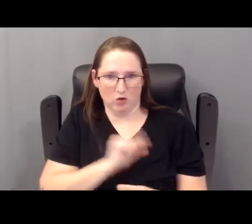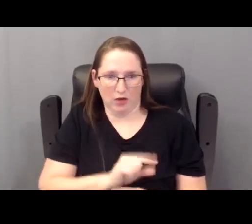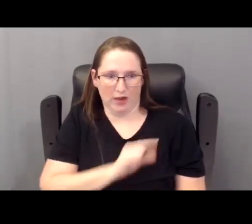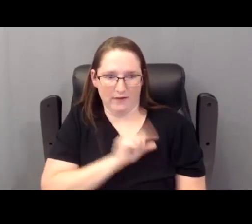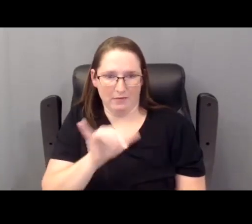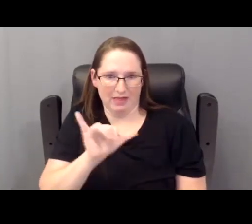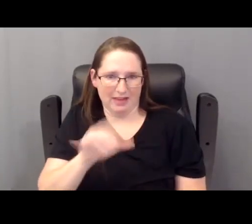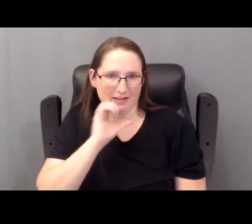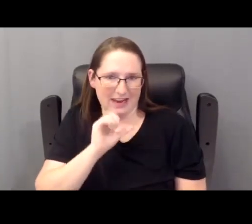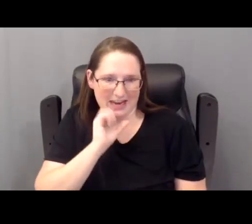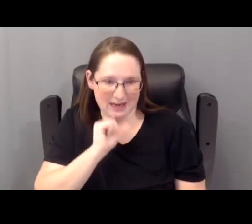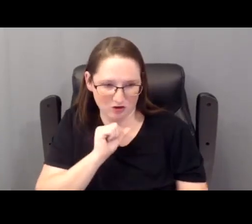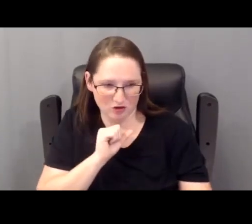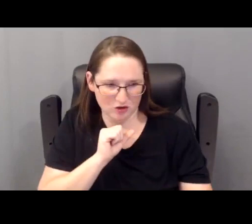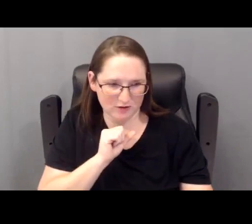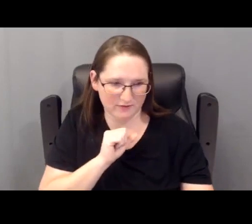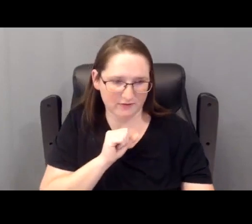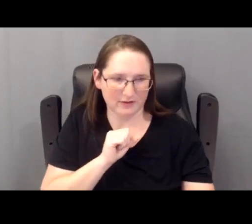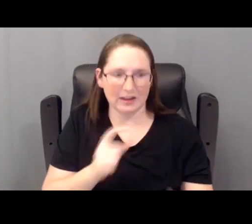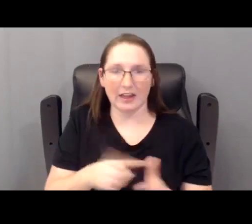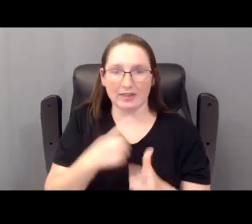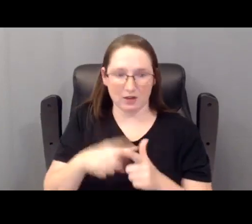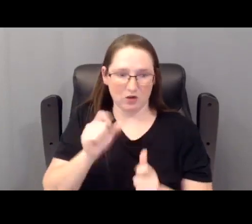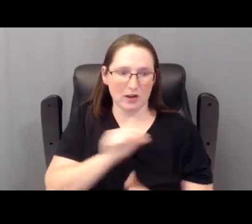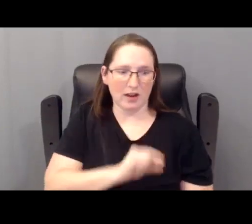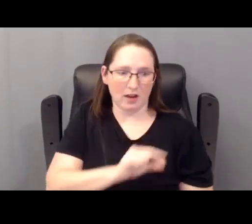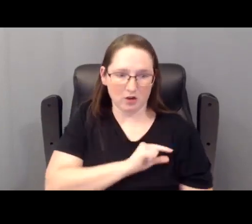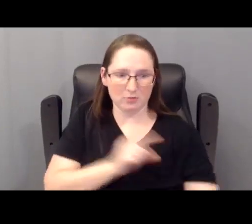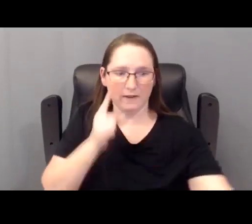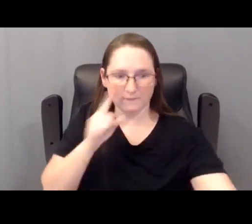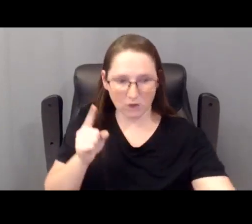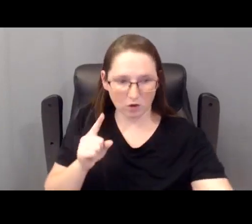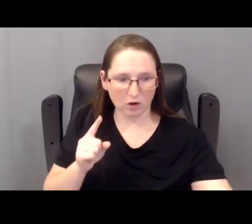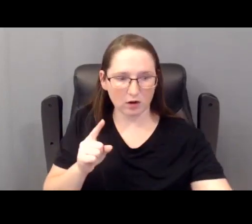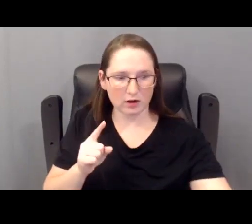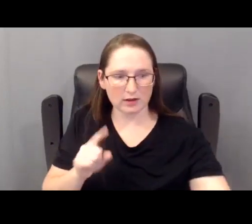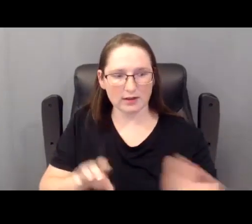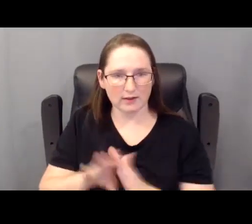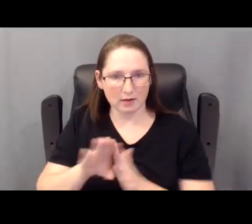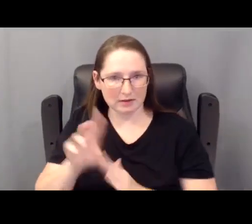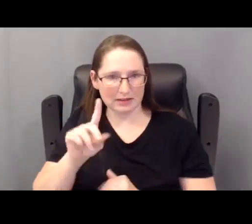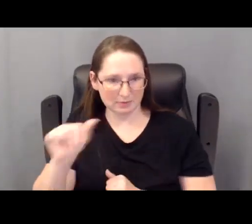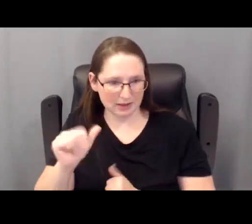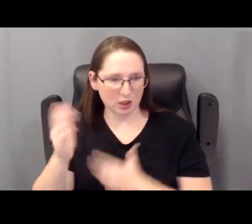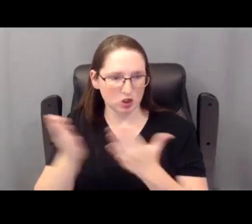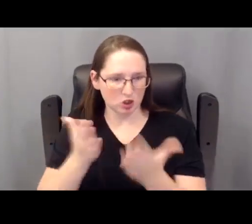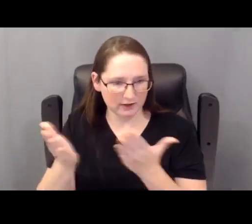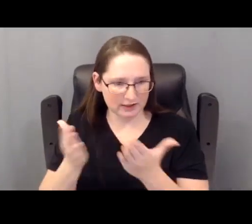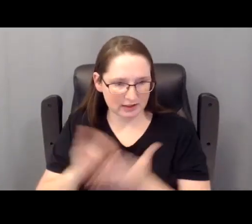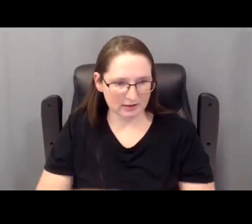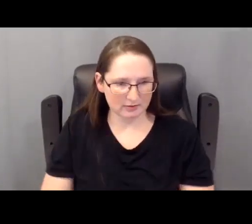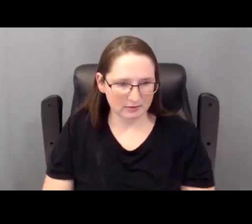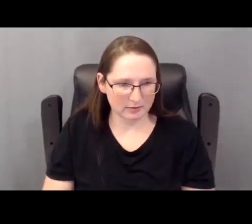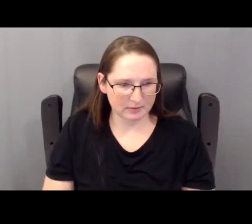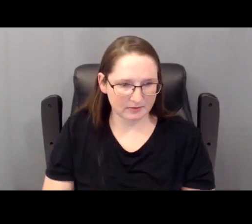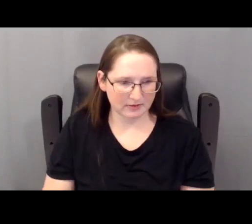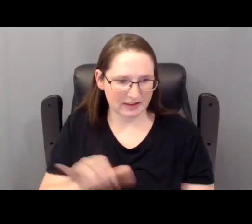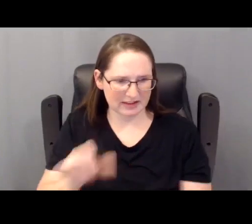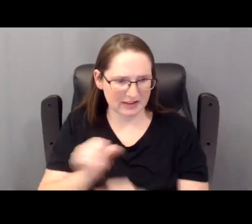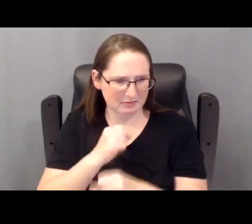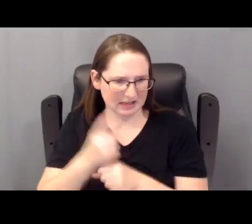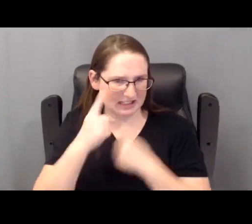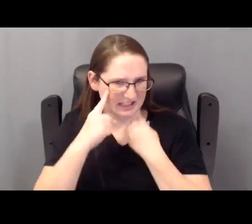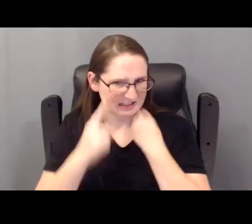age. And then you can be eligible for developmental disability services. Does that make sense to